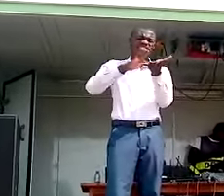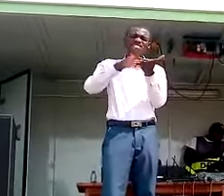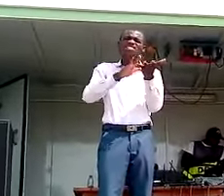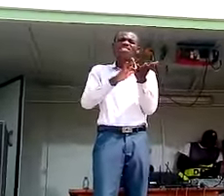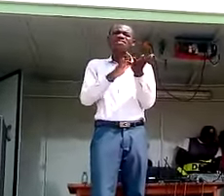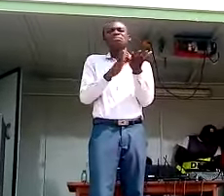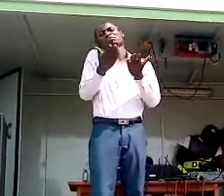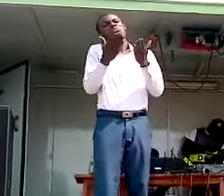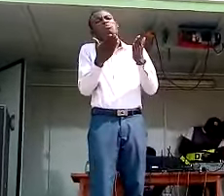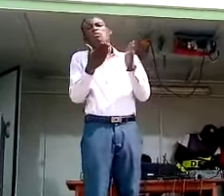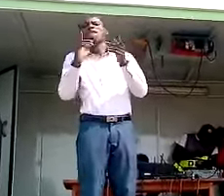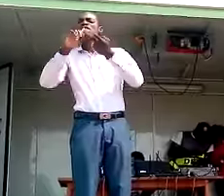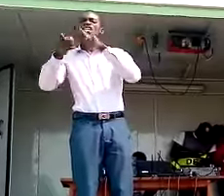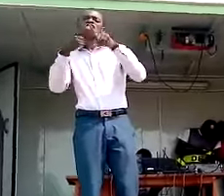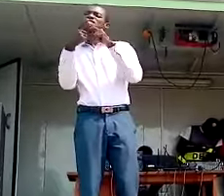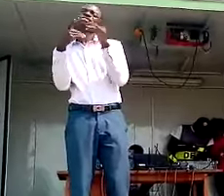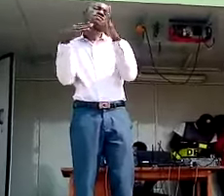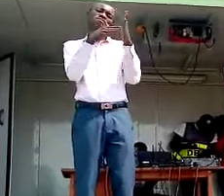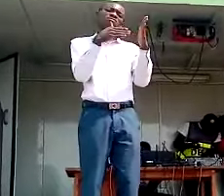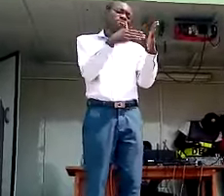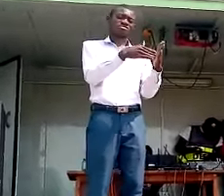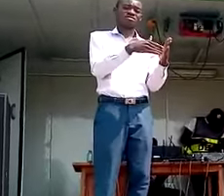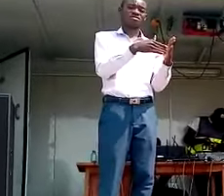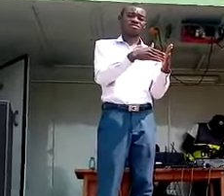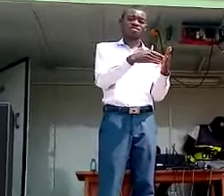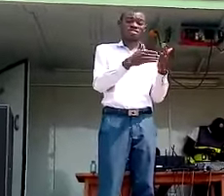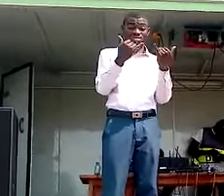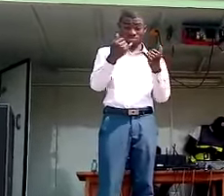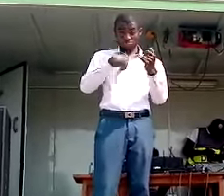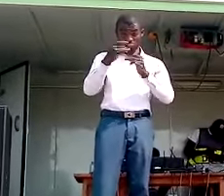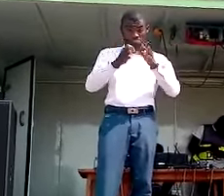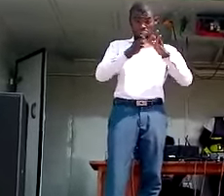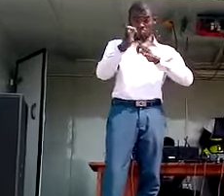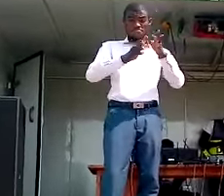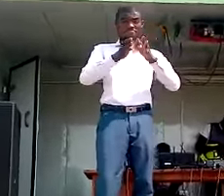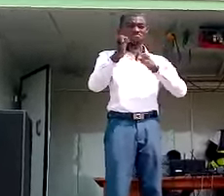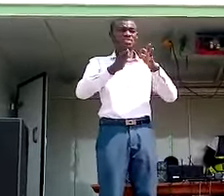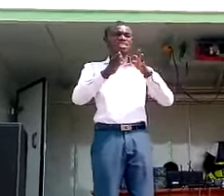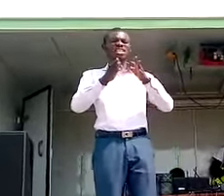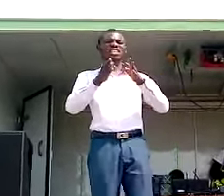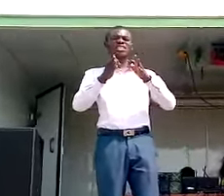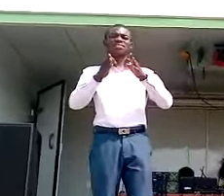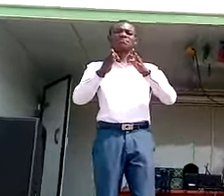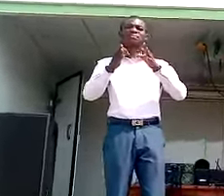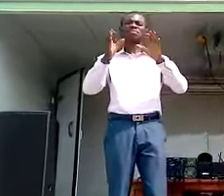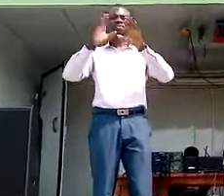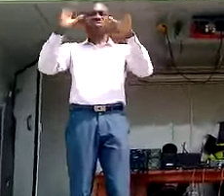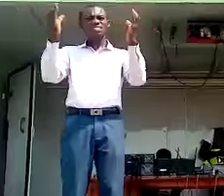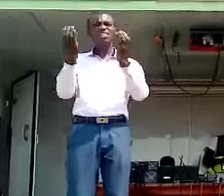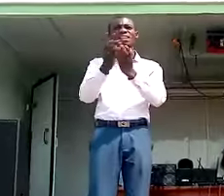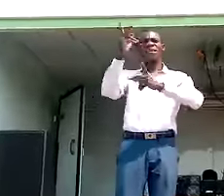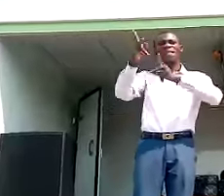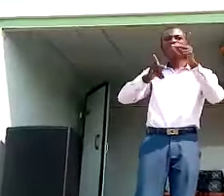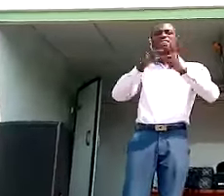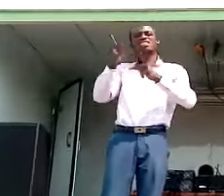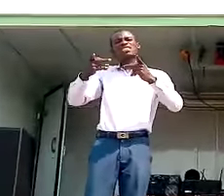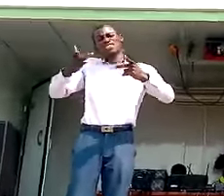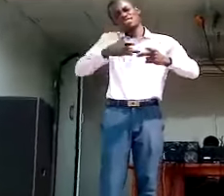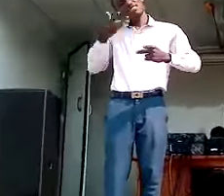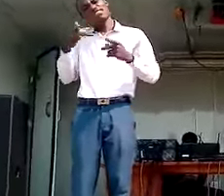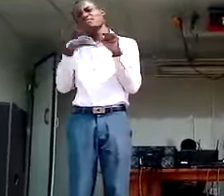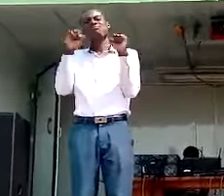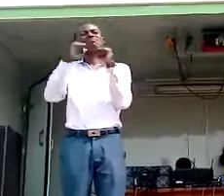peer pressure. But all I want to tell you is that don't become a problem for the community. Don't become a burden for the society. Don't let